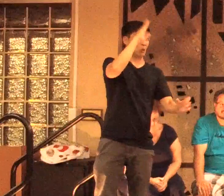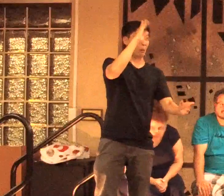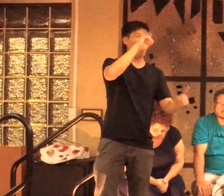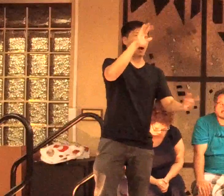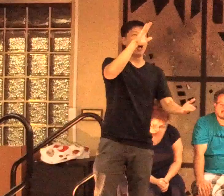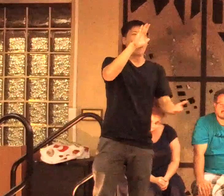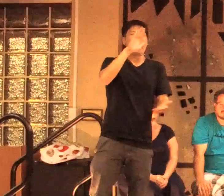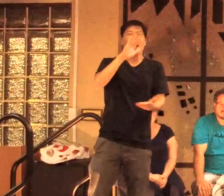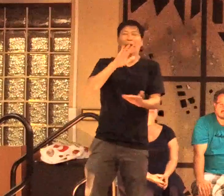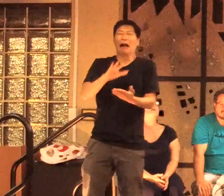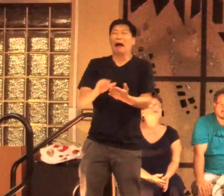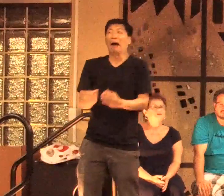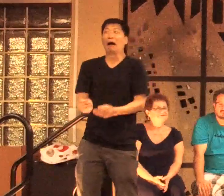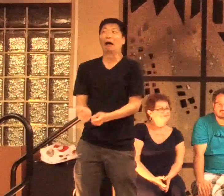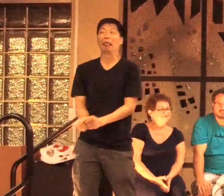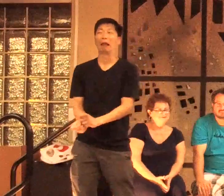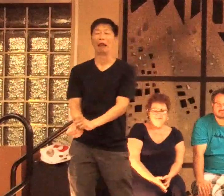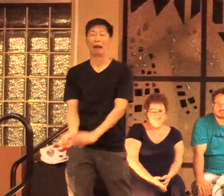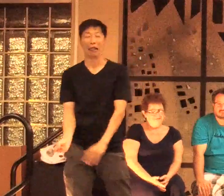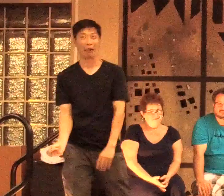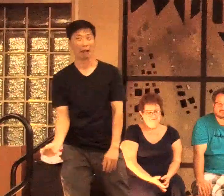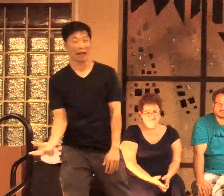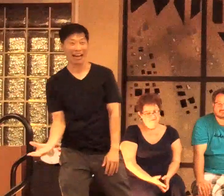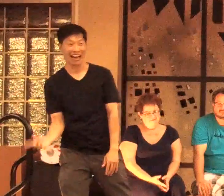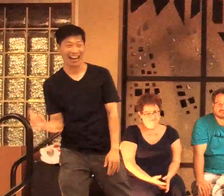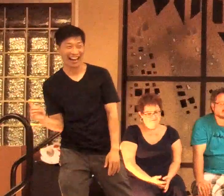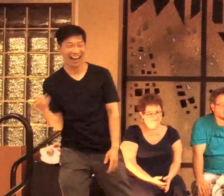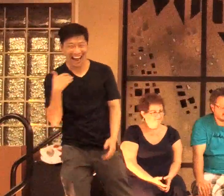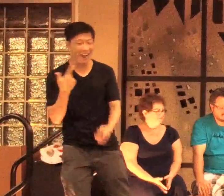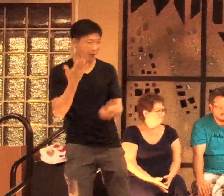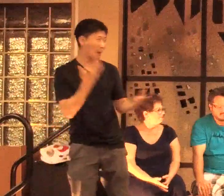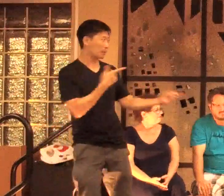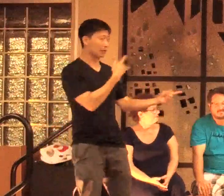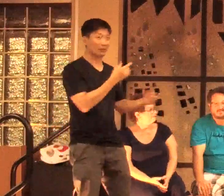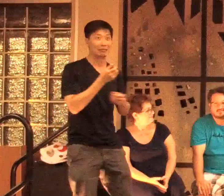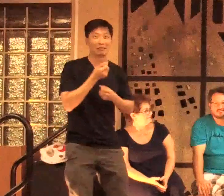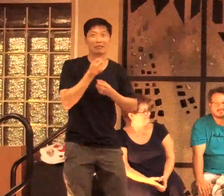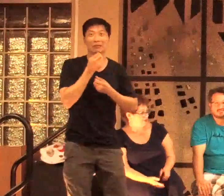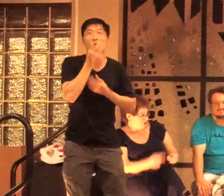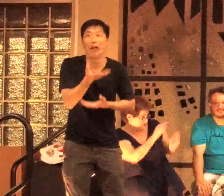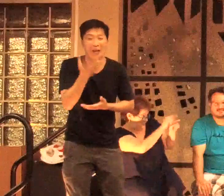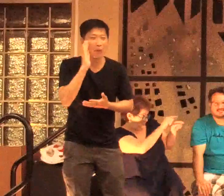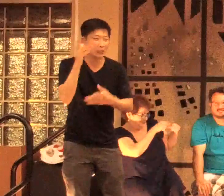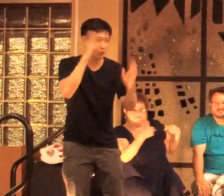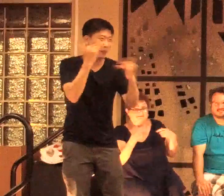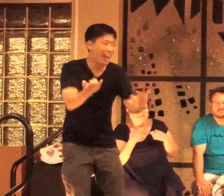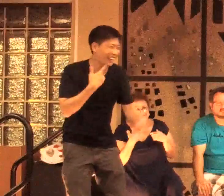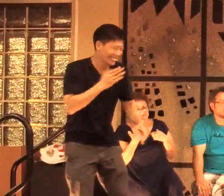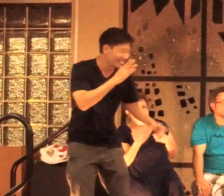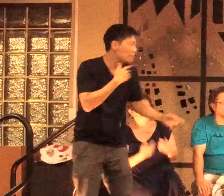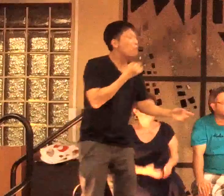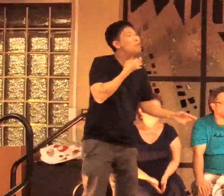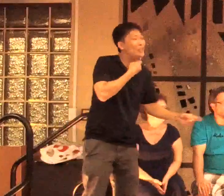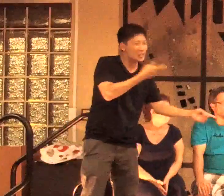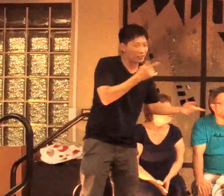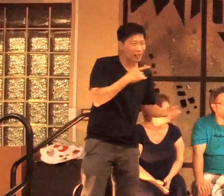bad than it was. I'm probably going to get you in trouble now if you explain it, but I'm just curious.